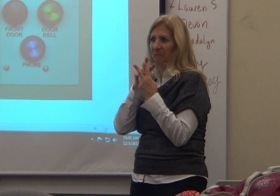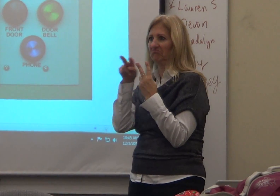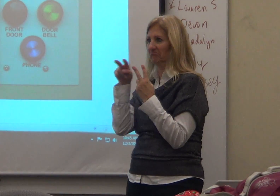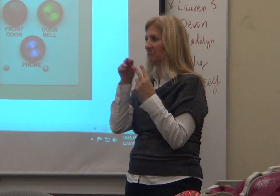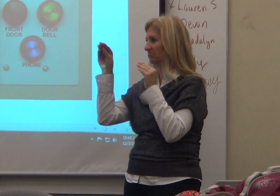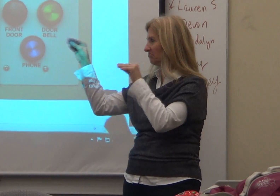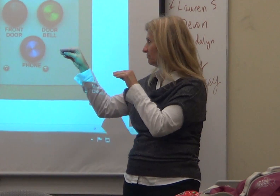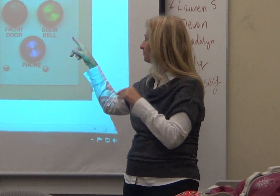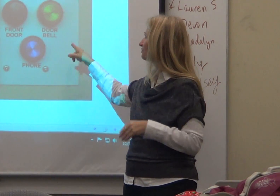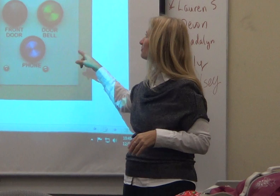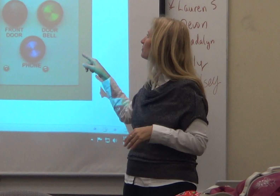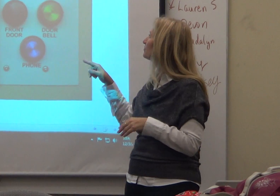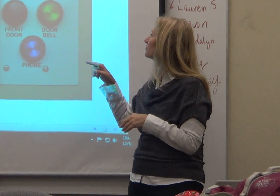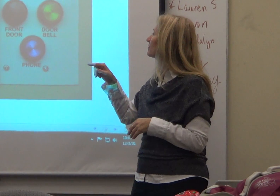So it's in the living room and the bedroom.